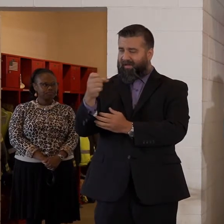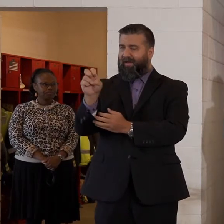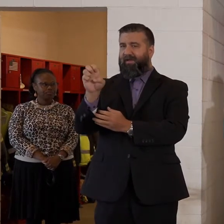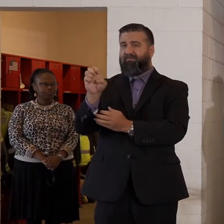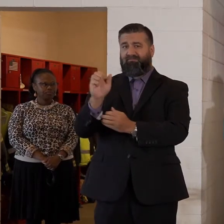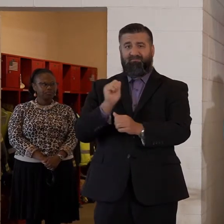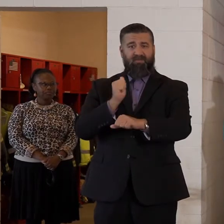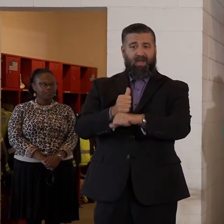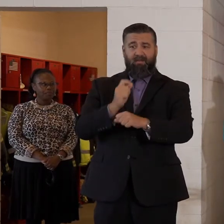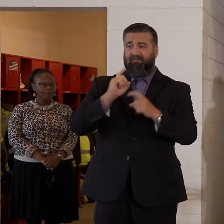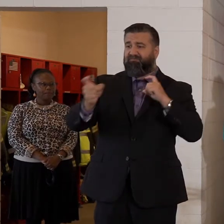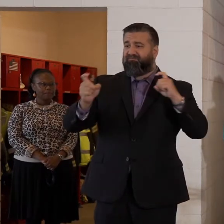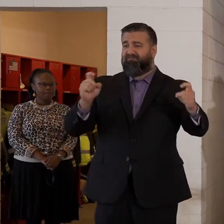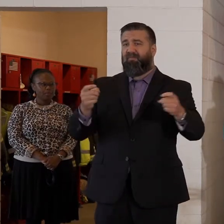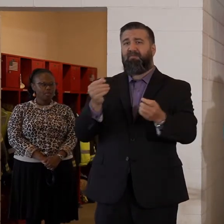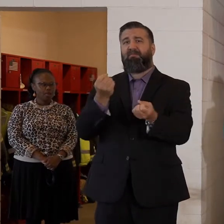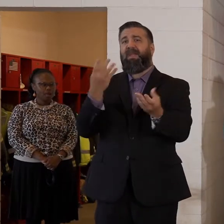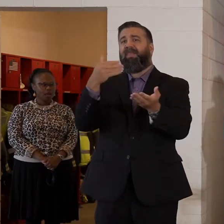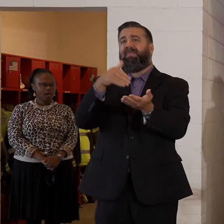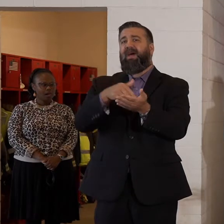for these businesses and their customers.